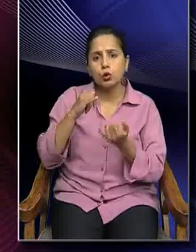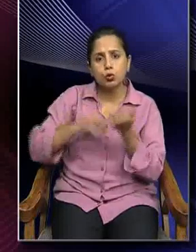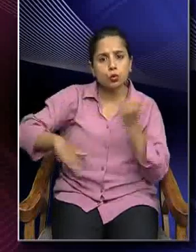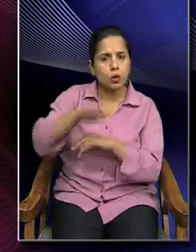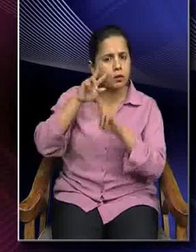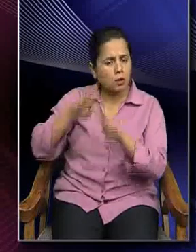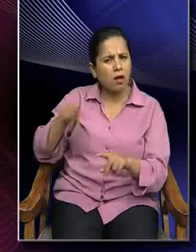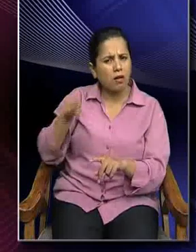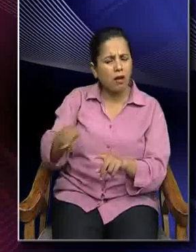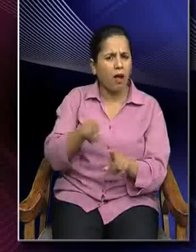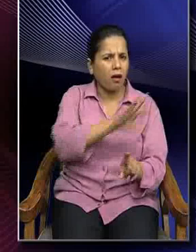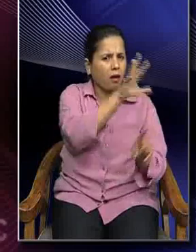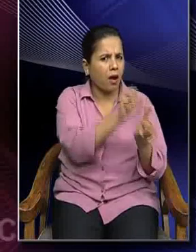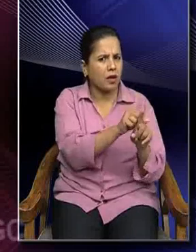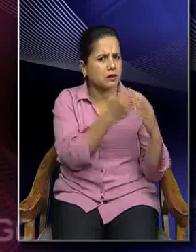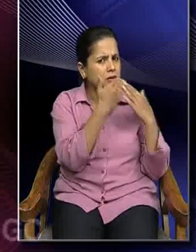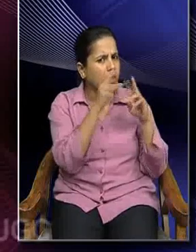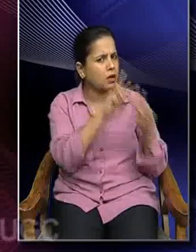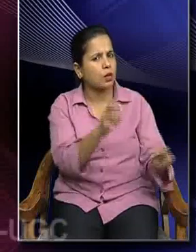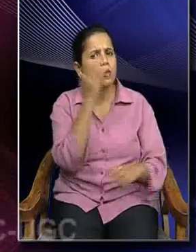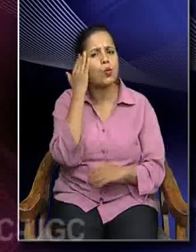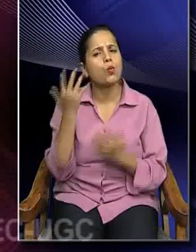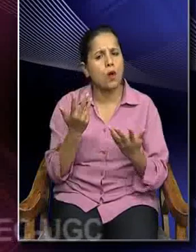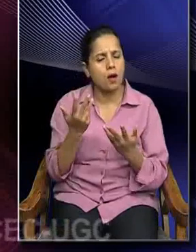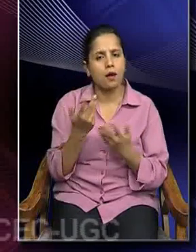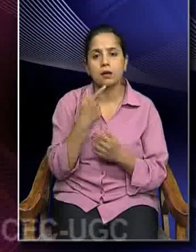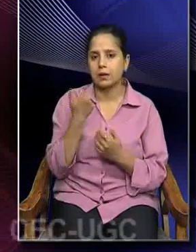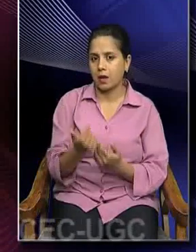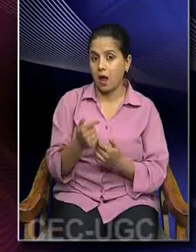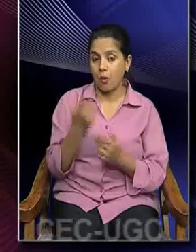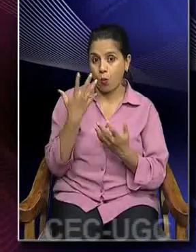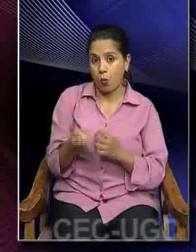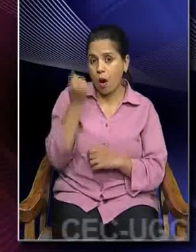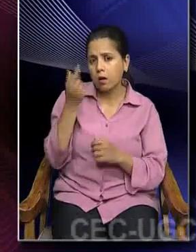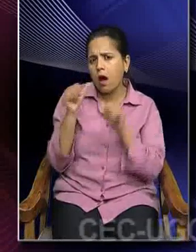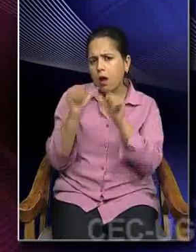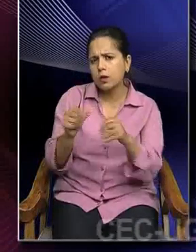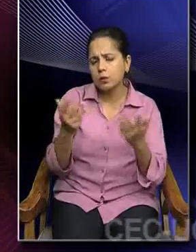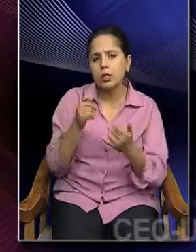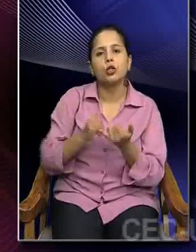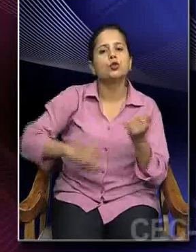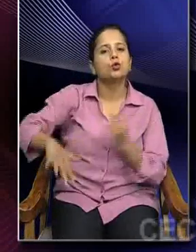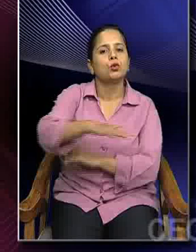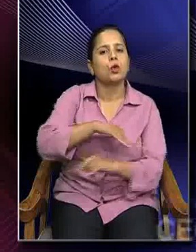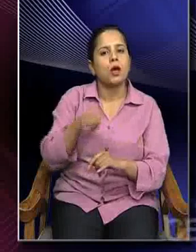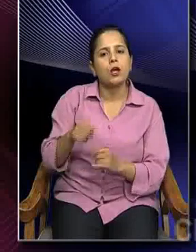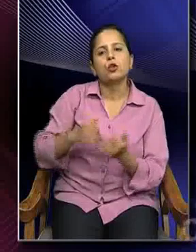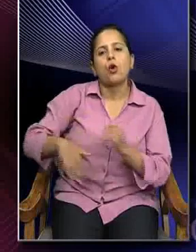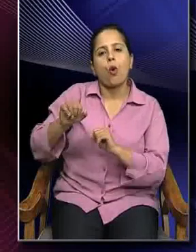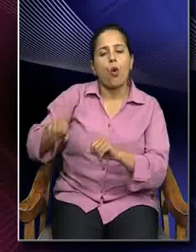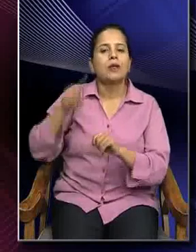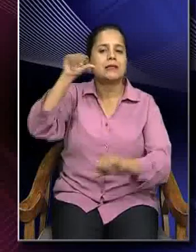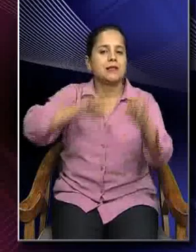culture? Now to answer this, we know that sociology is a science of society.